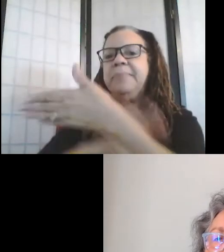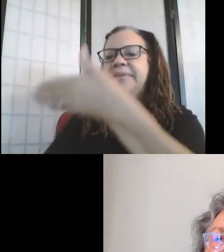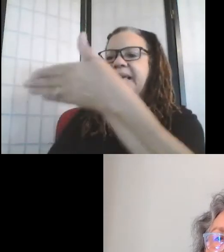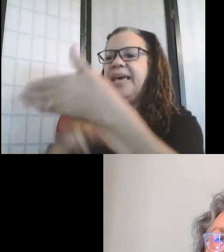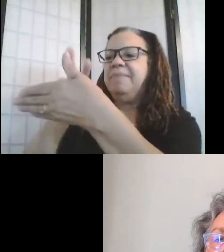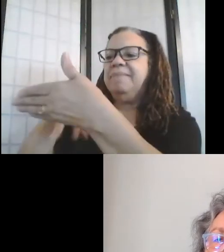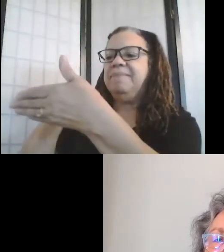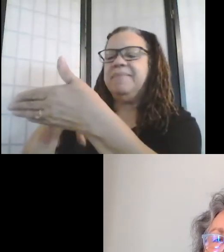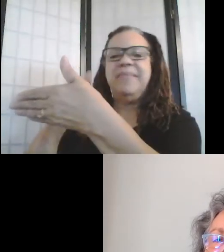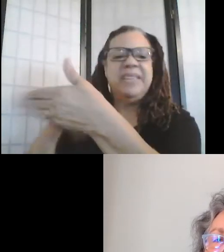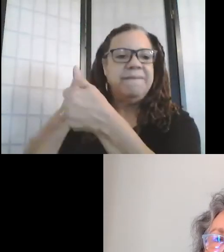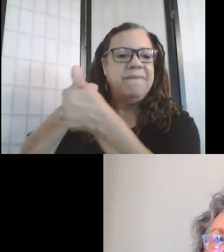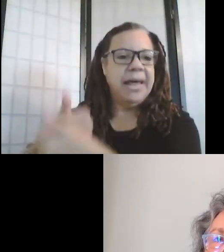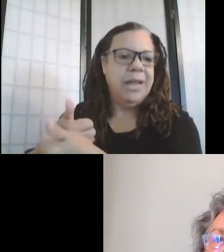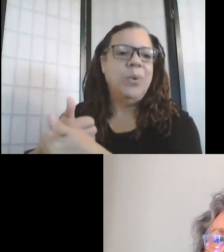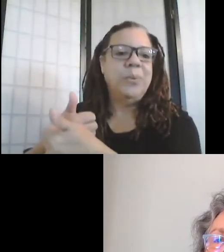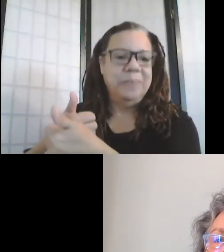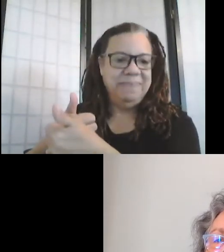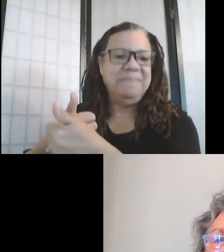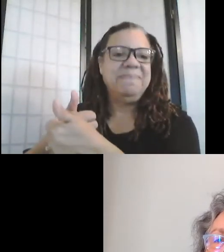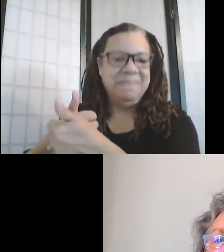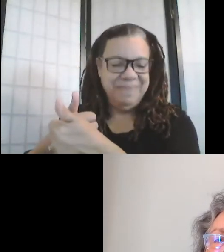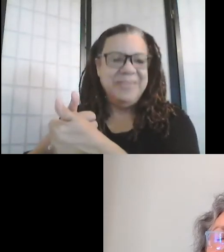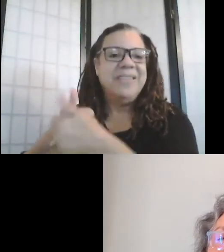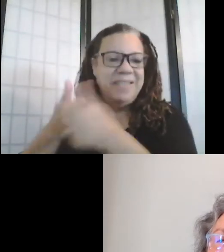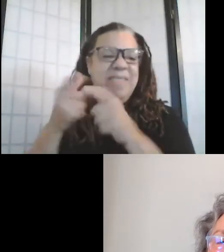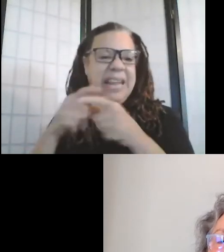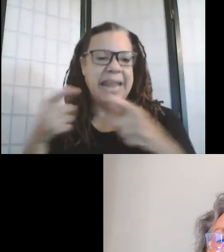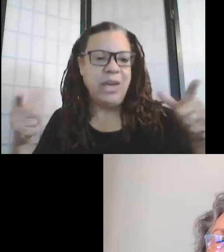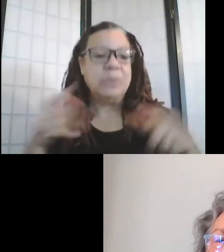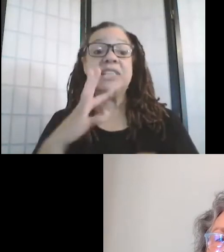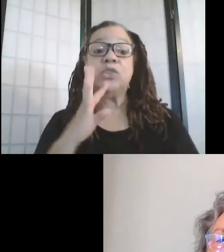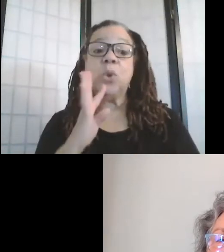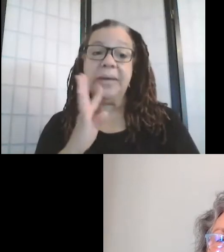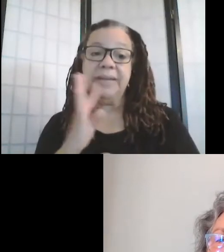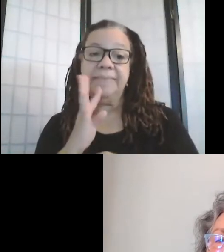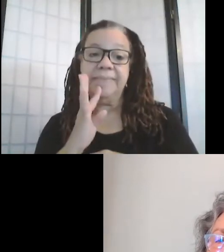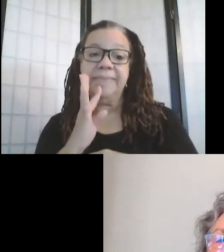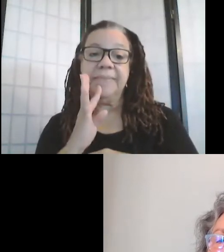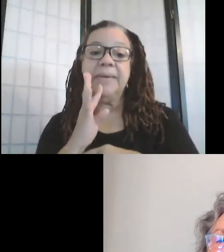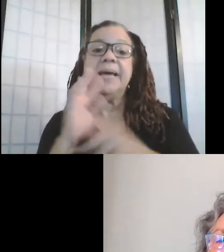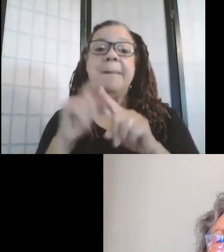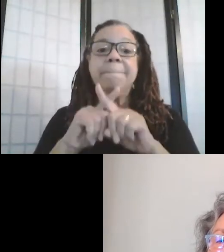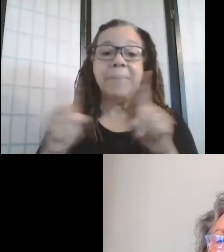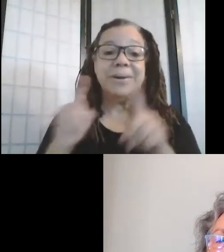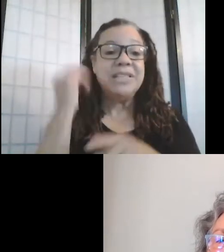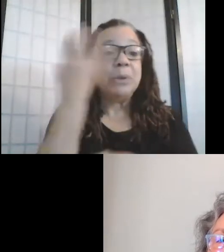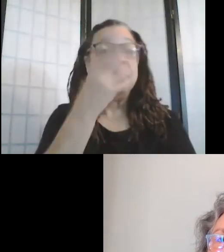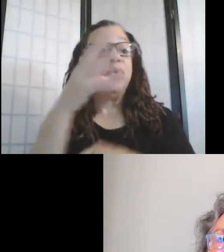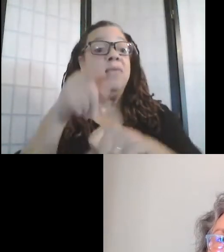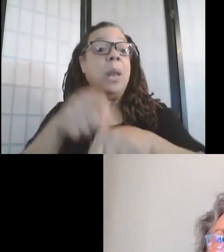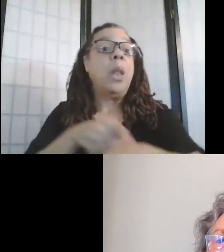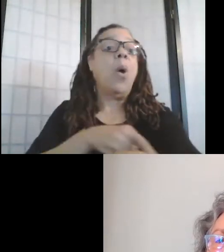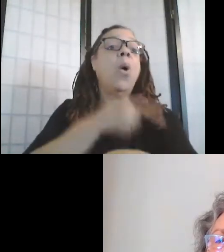sometimes follow the spoken word. And I think, although there are some lovely long stories that